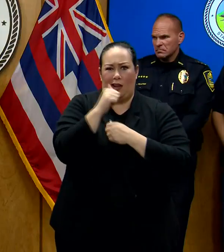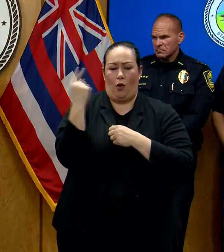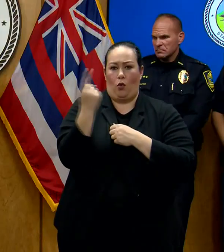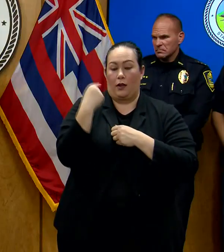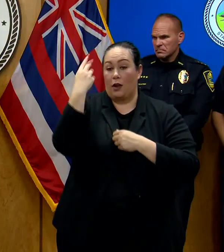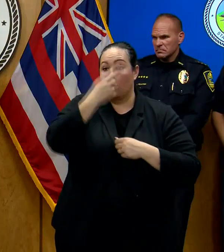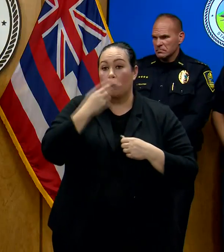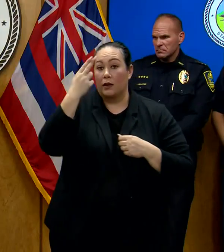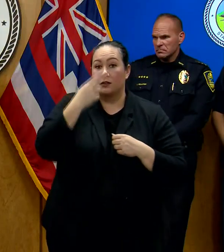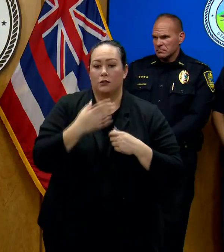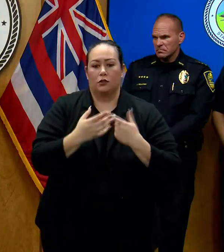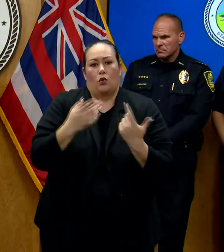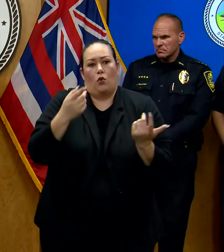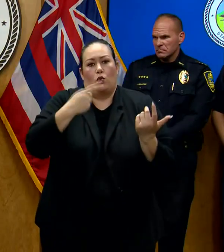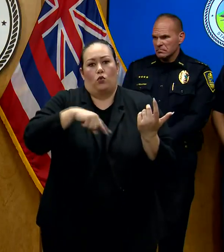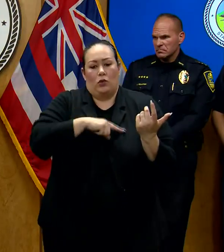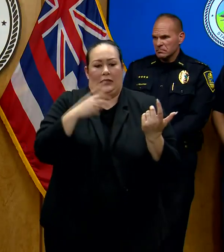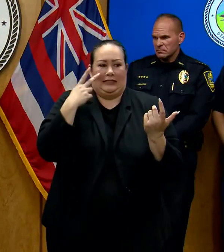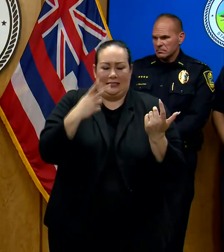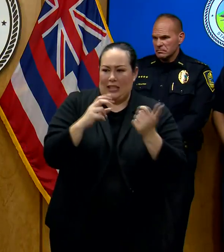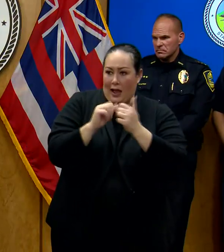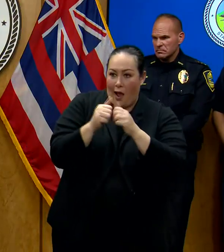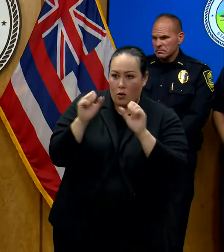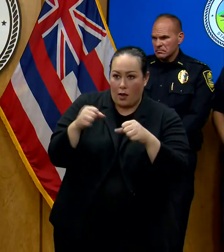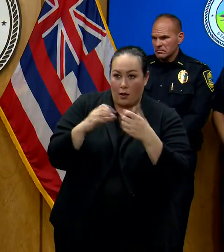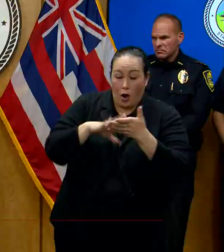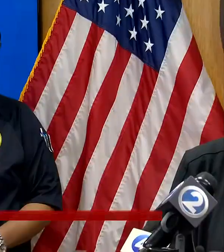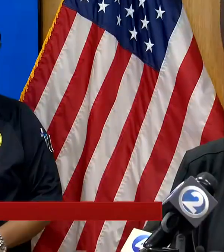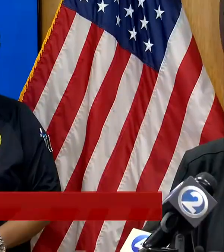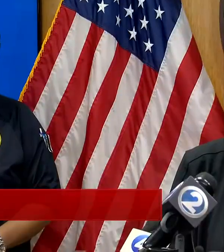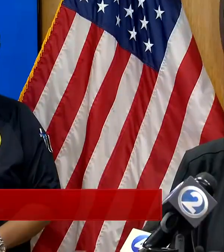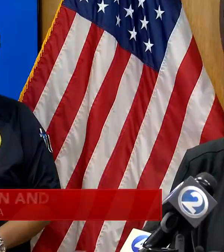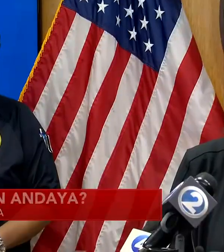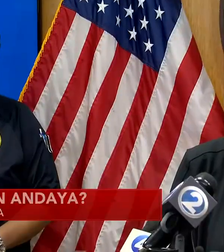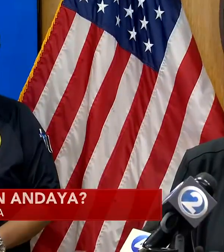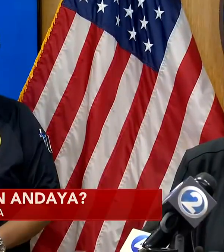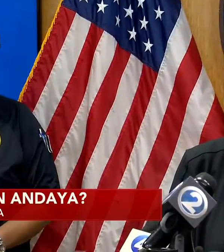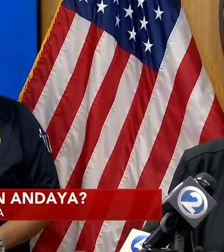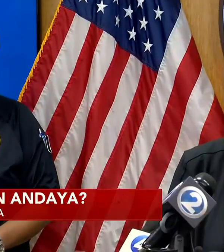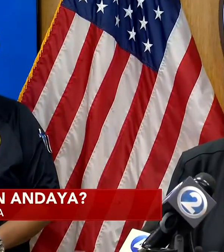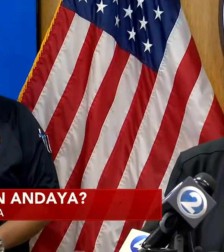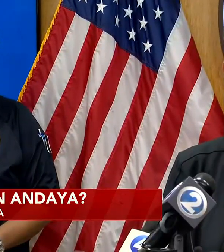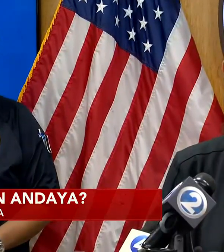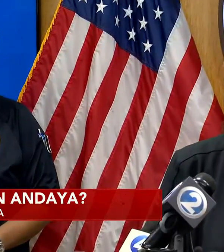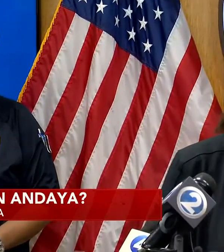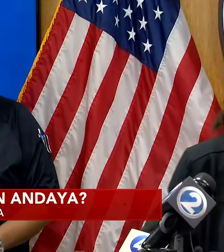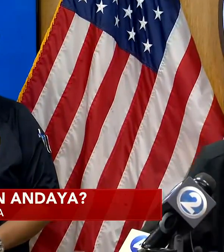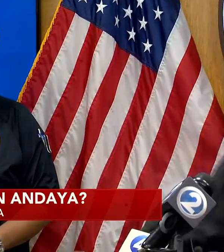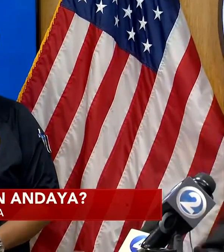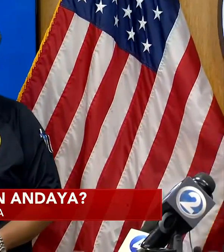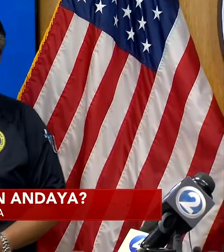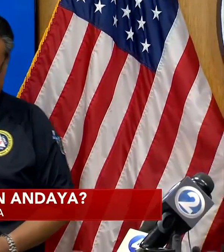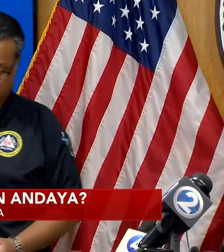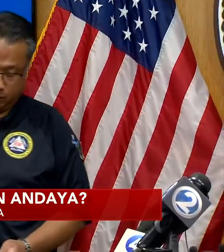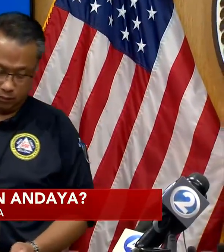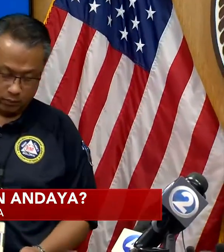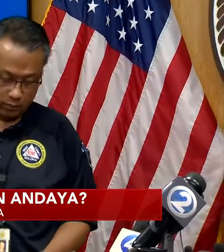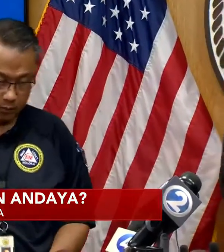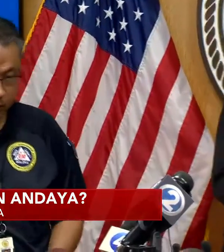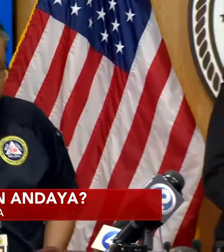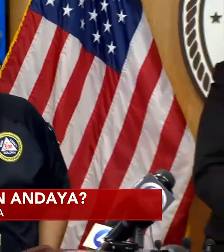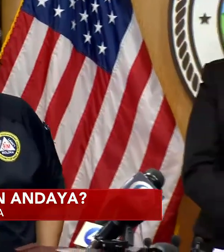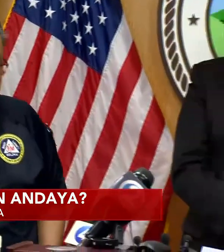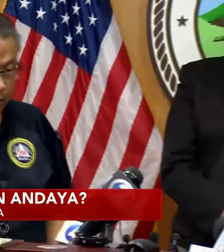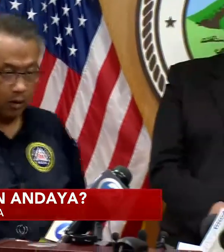a week of being noticeably absent from all press conferences the head of Maui County's emergency management agency addressed the media for the